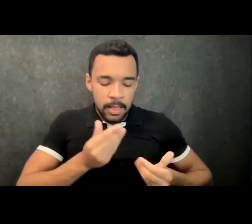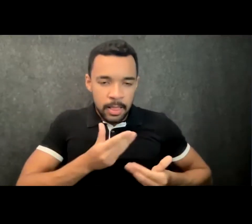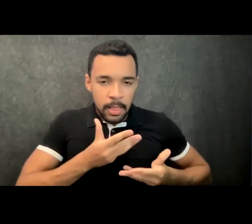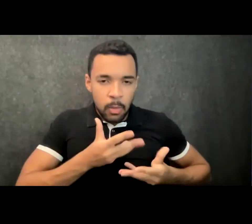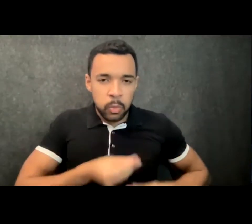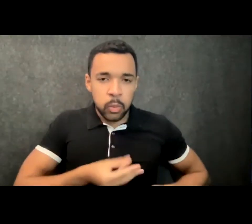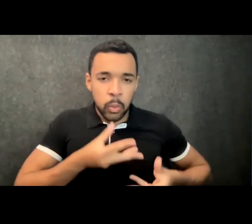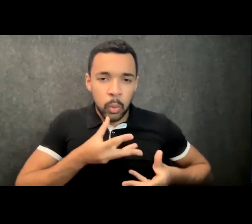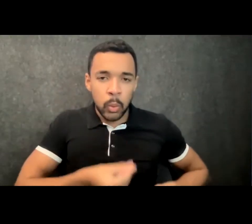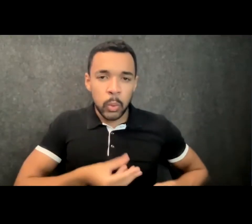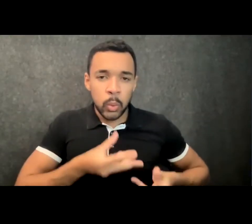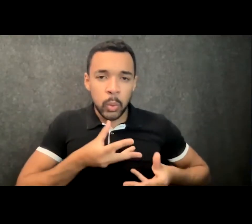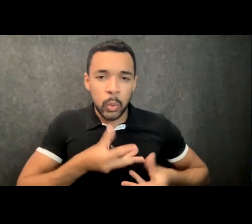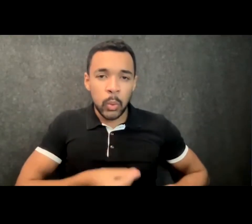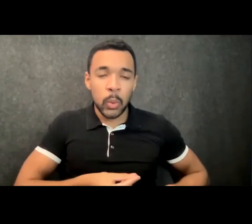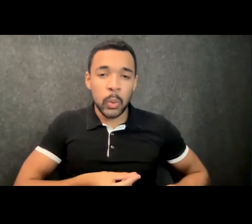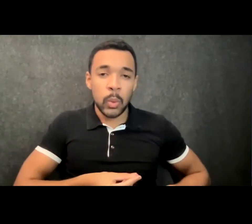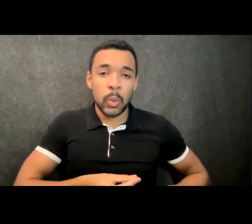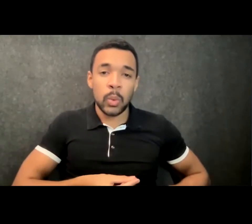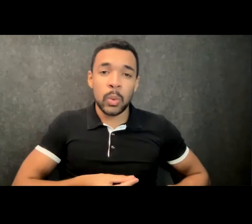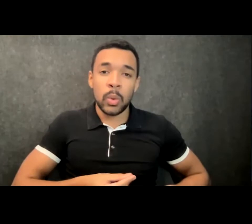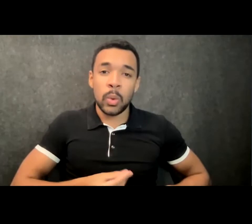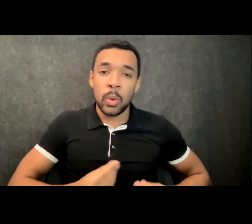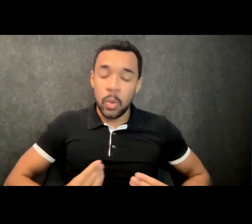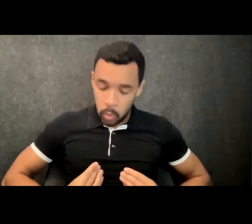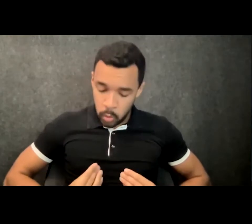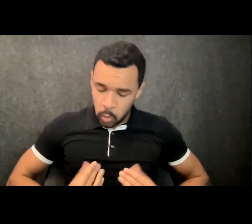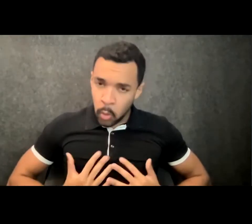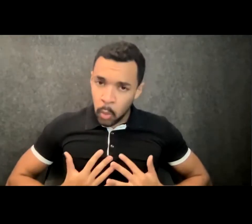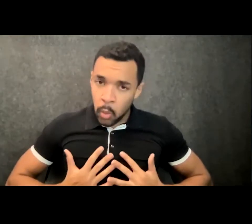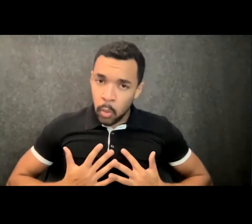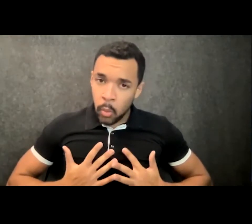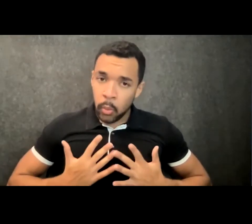Light makes its return or